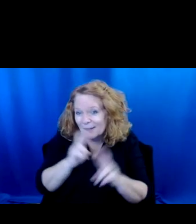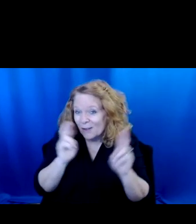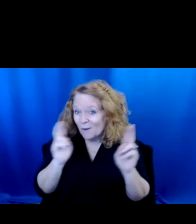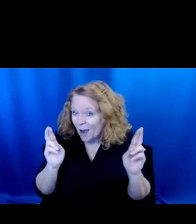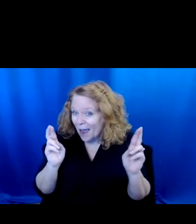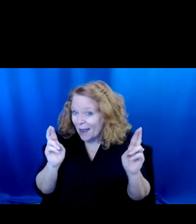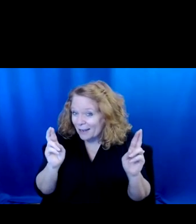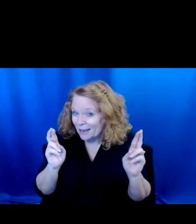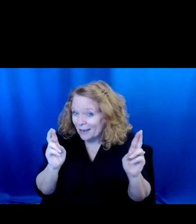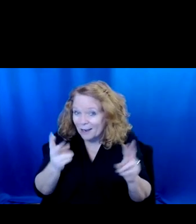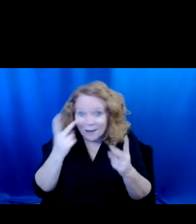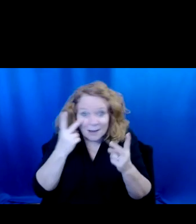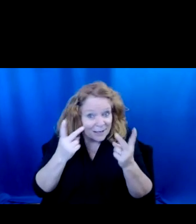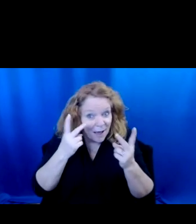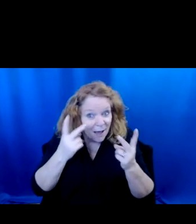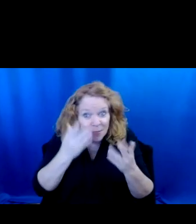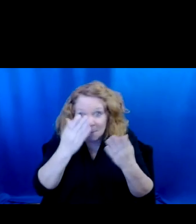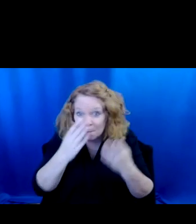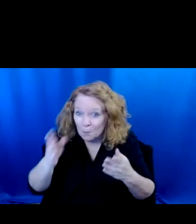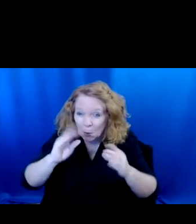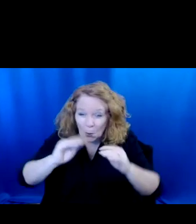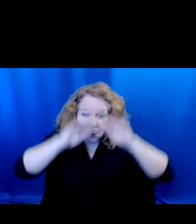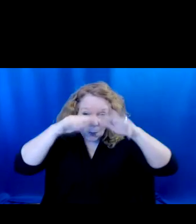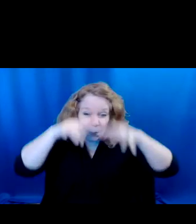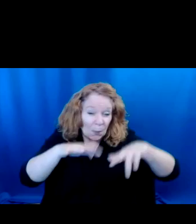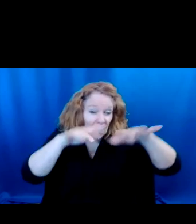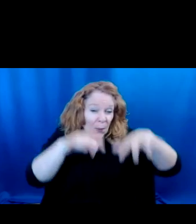The sea looks bright and blue.